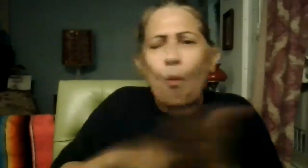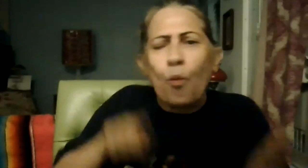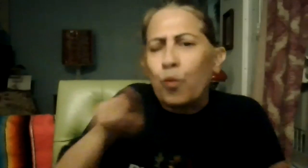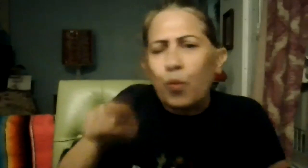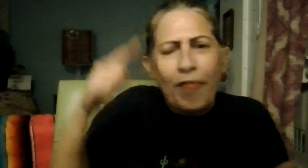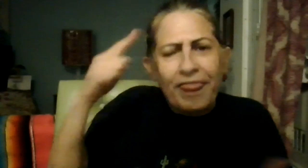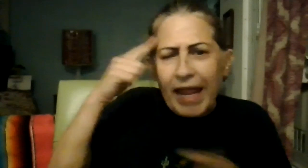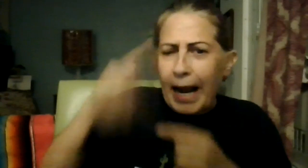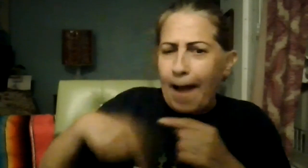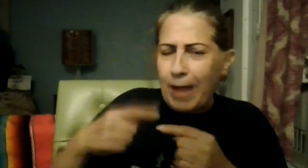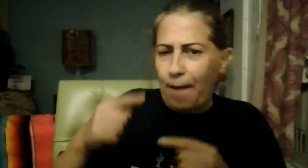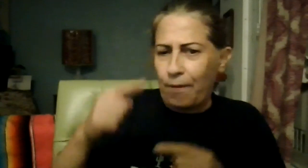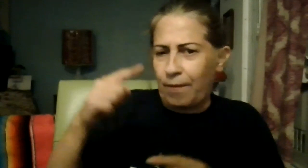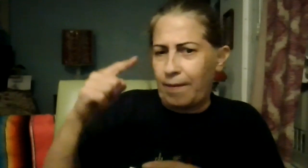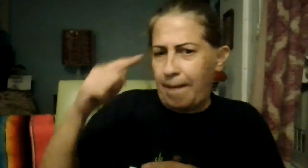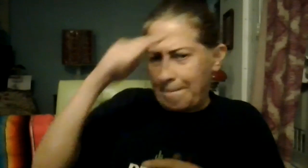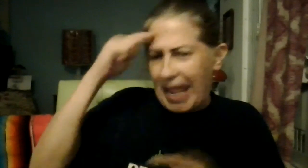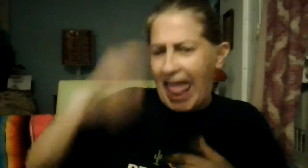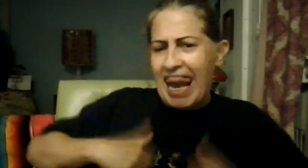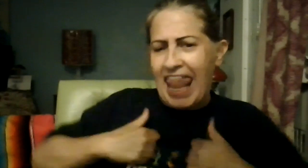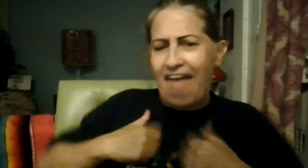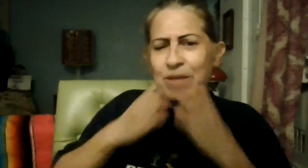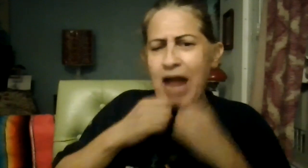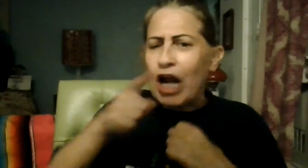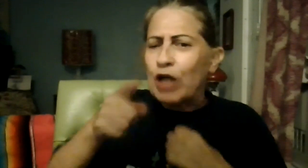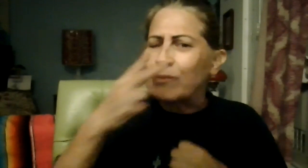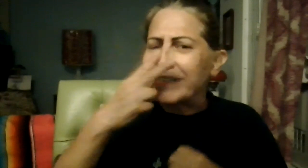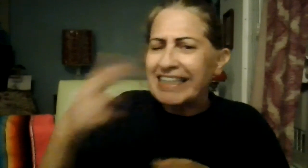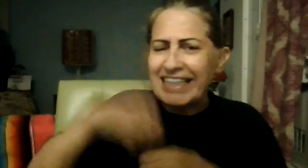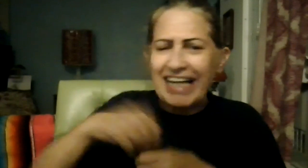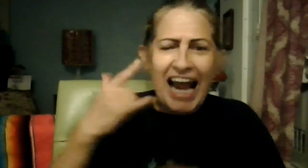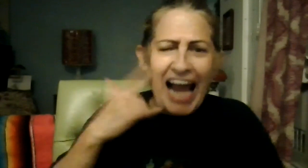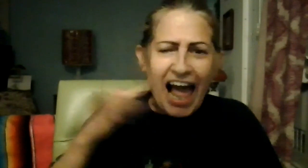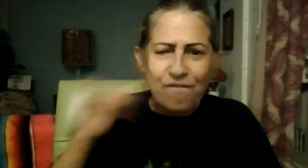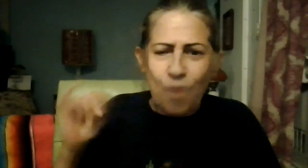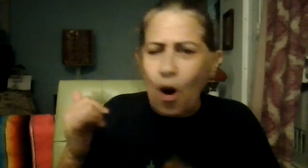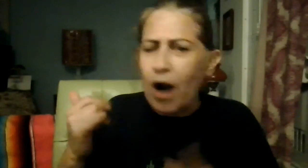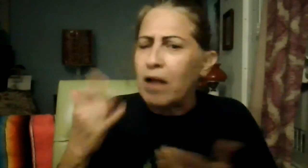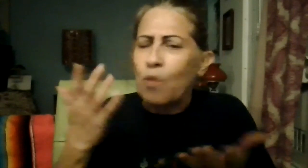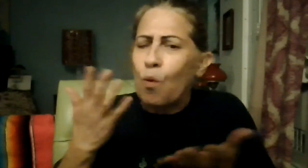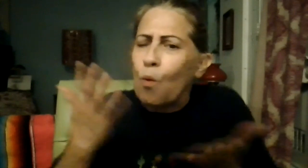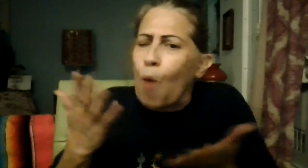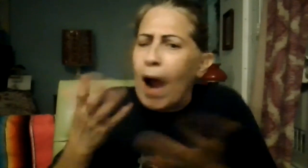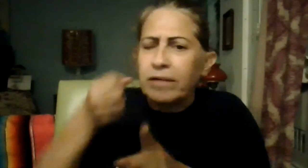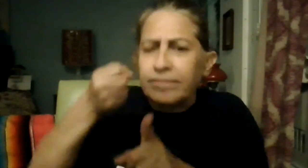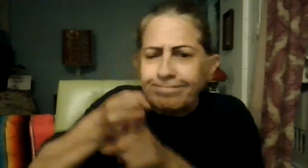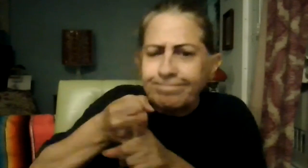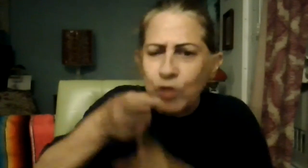For Black Lives Matter, what did you think about Black Lives Matter? What are you seeing there in California? What has